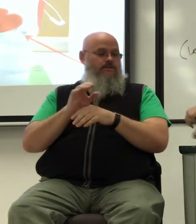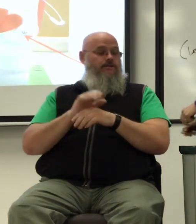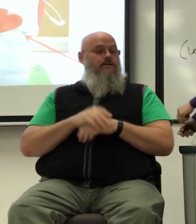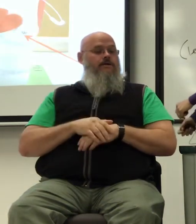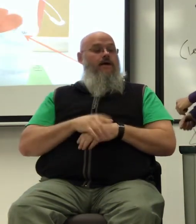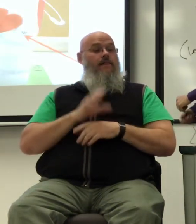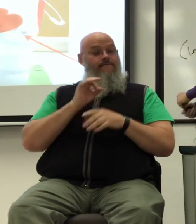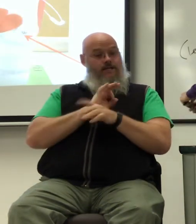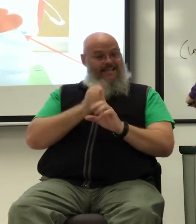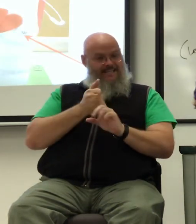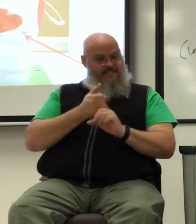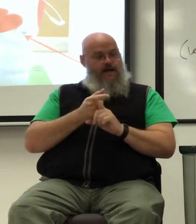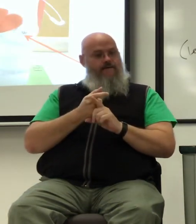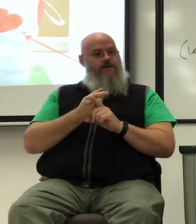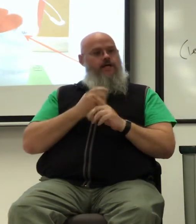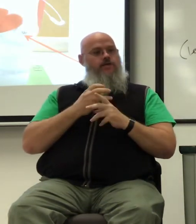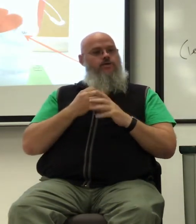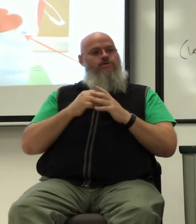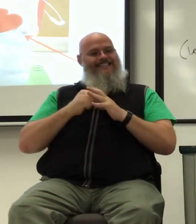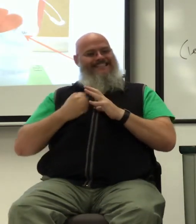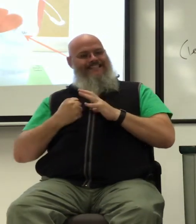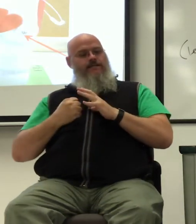is to tense vocal cords